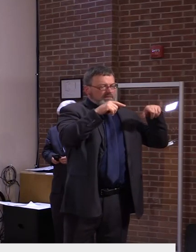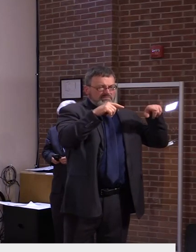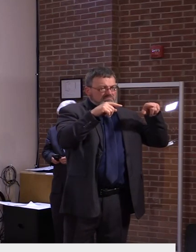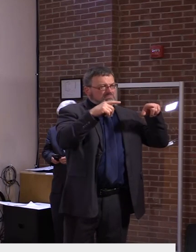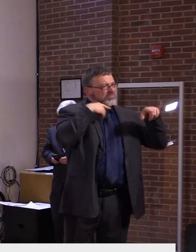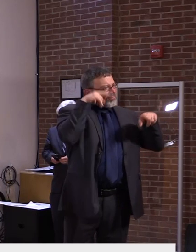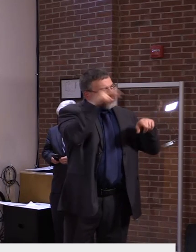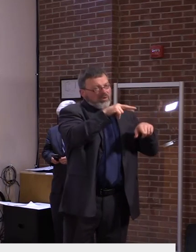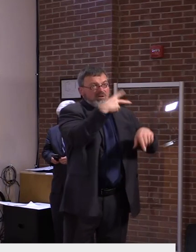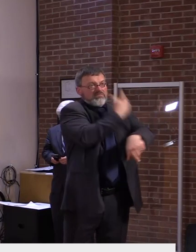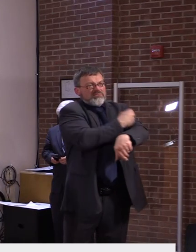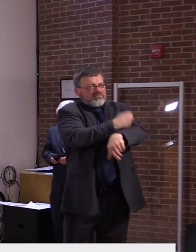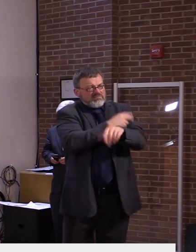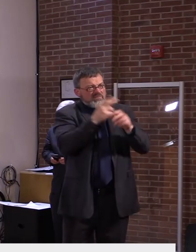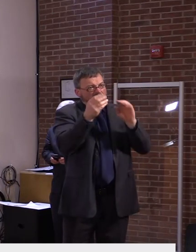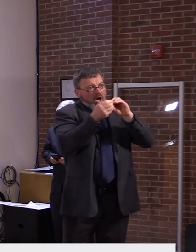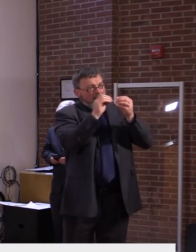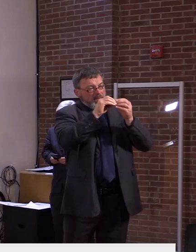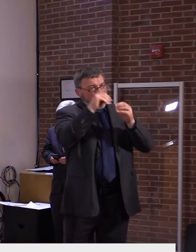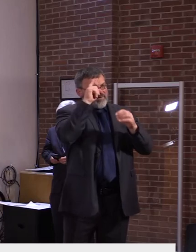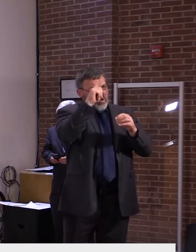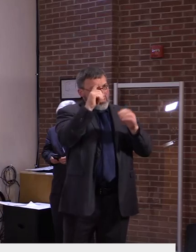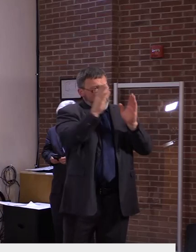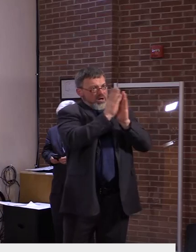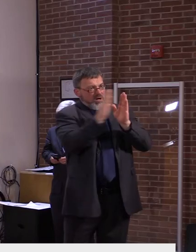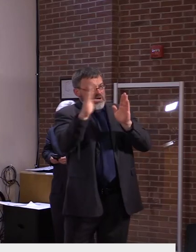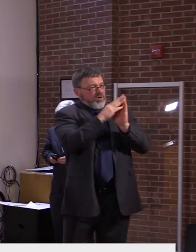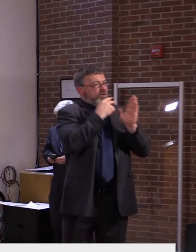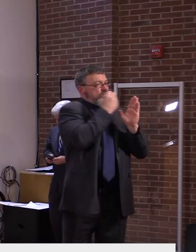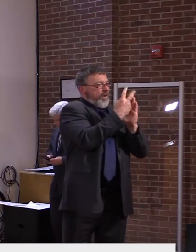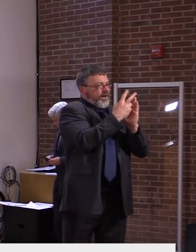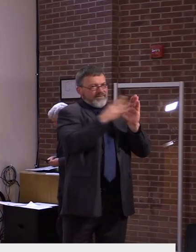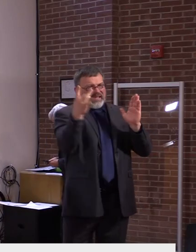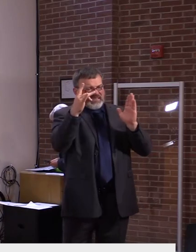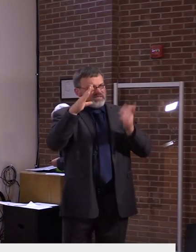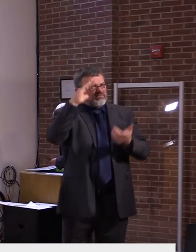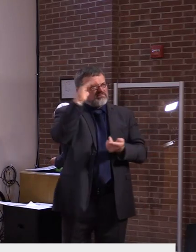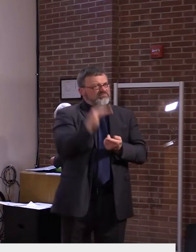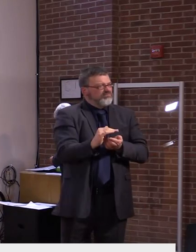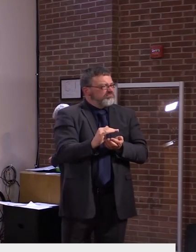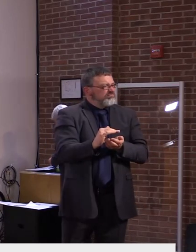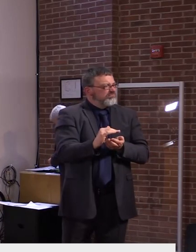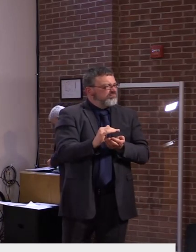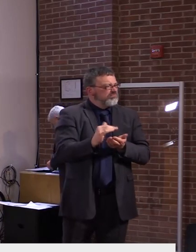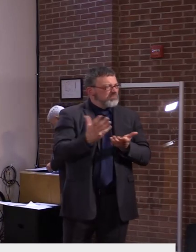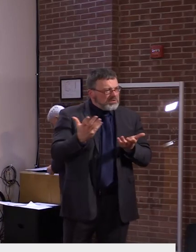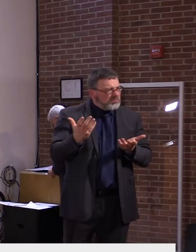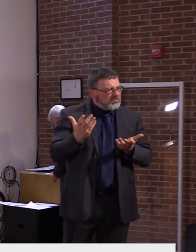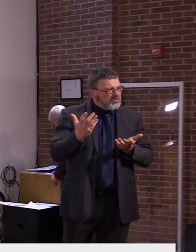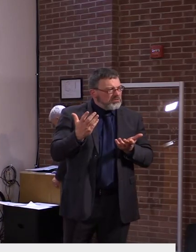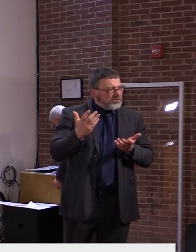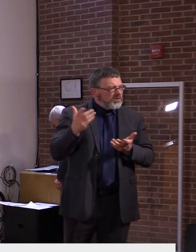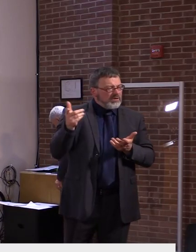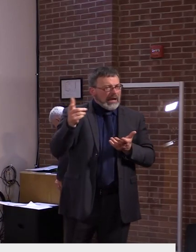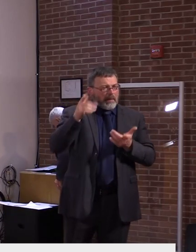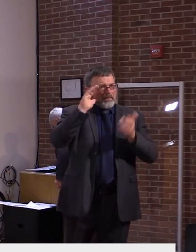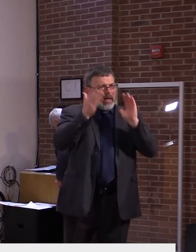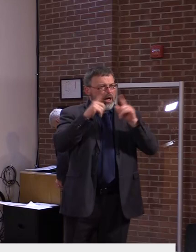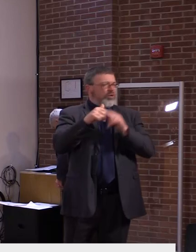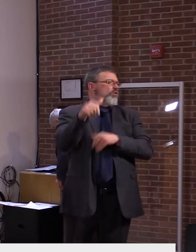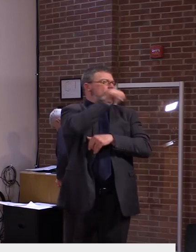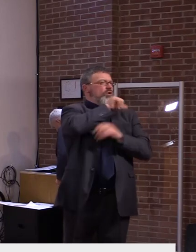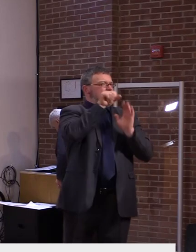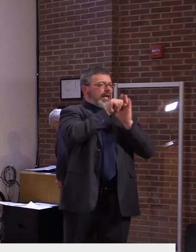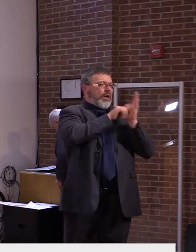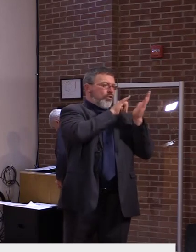to be probably the biggest deviation for Orleans County from the statewide numbers. What's your takeaway from that, and what's the message that you're